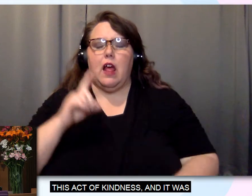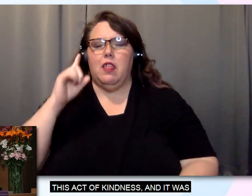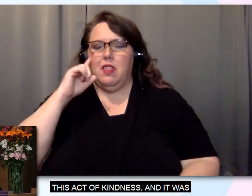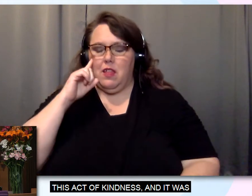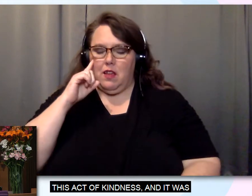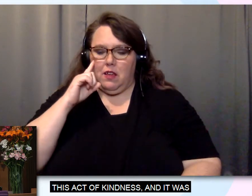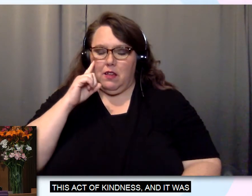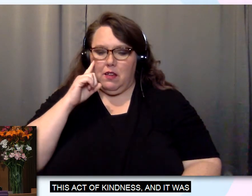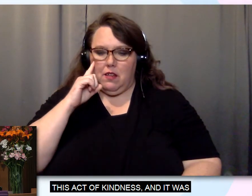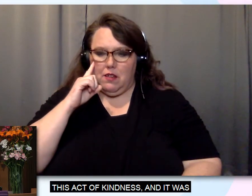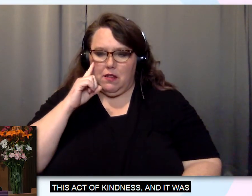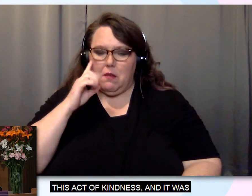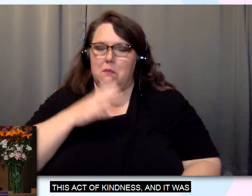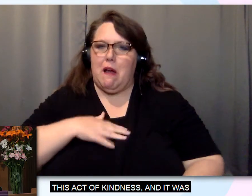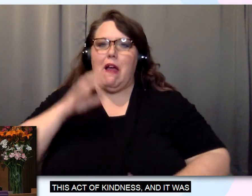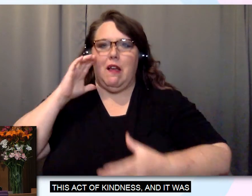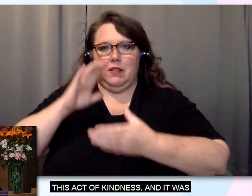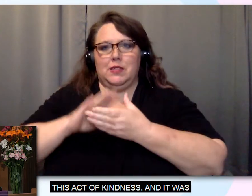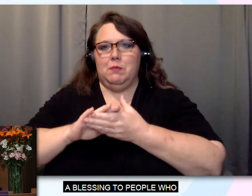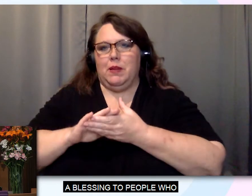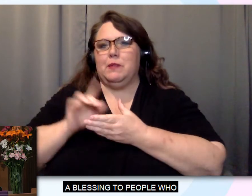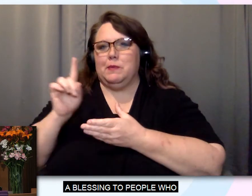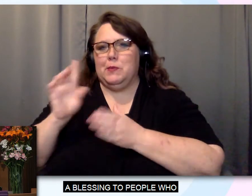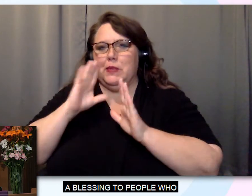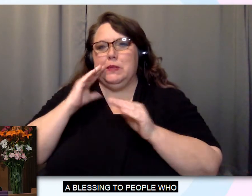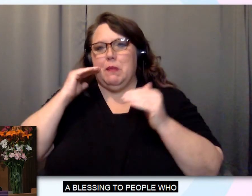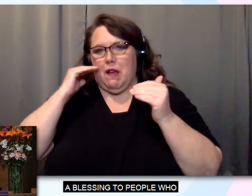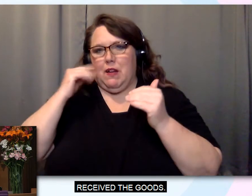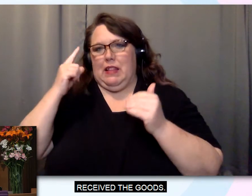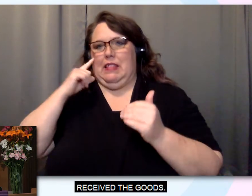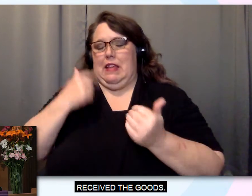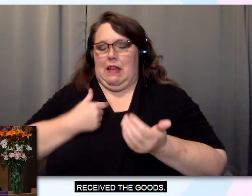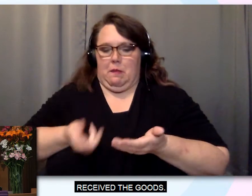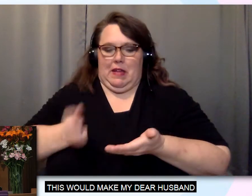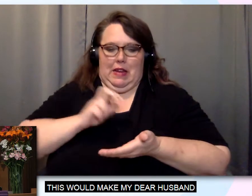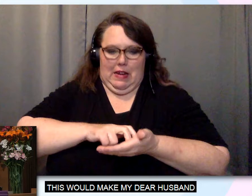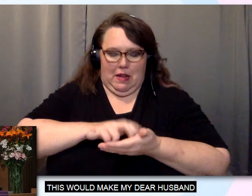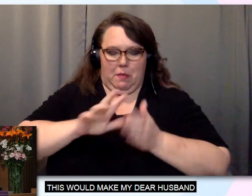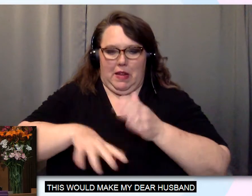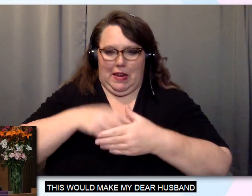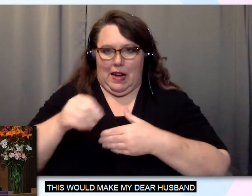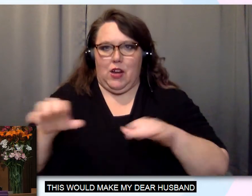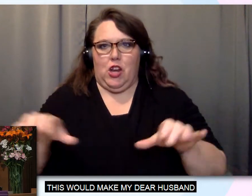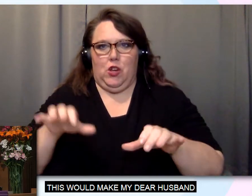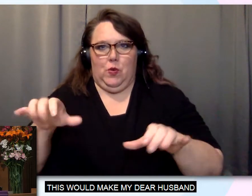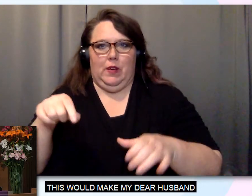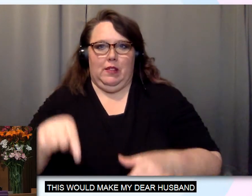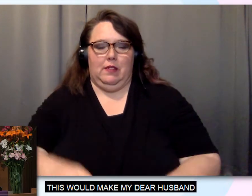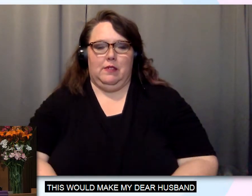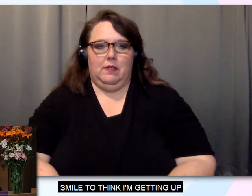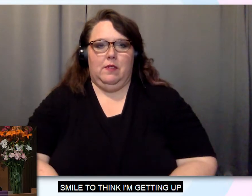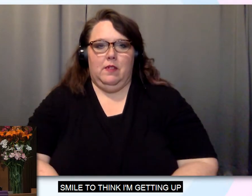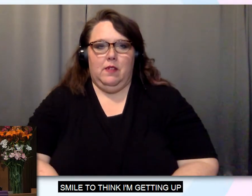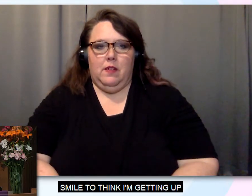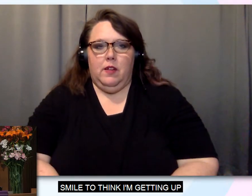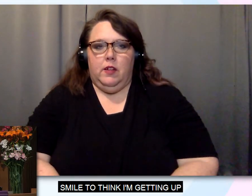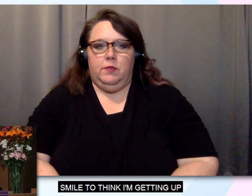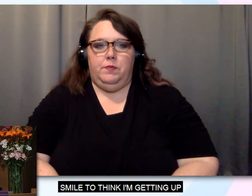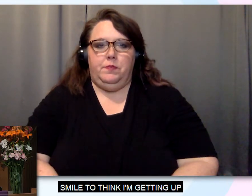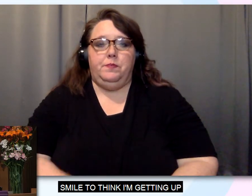you know, I think this would make my dear husband smile to think that I'm getting up and out and doing